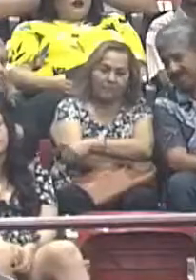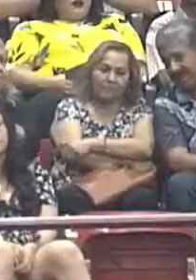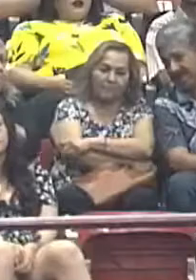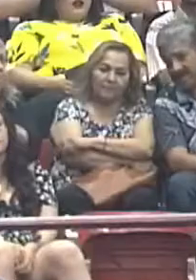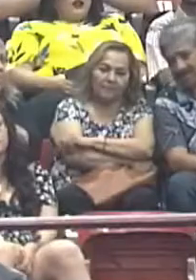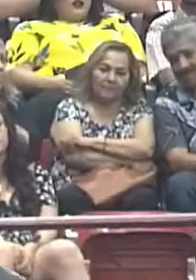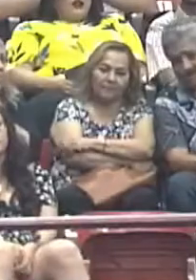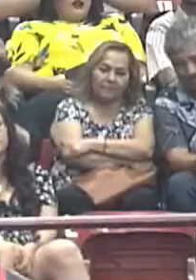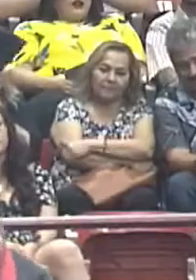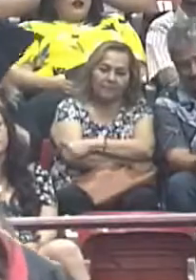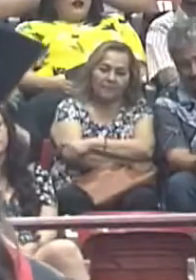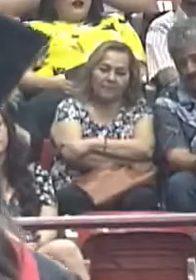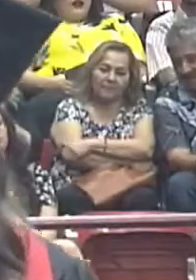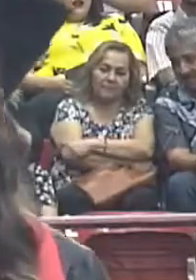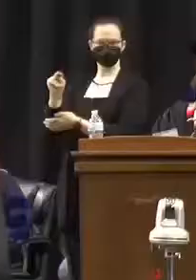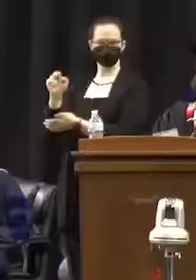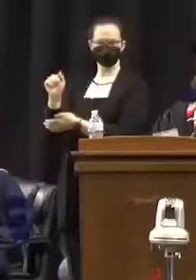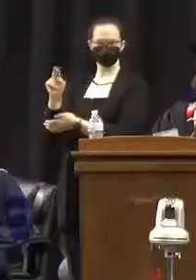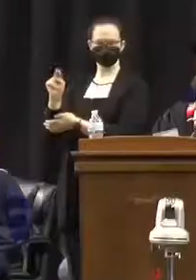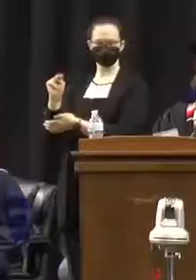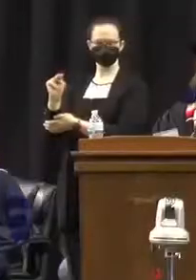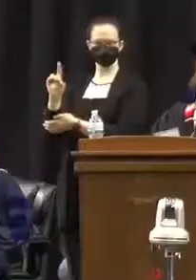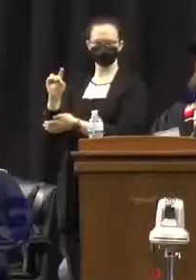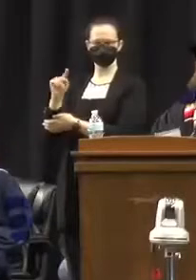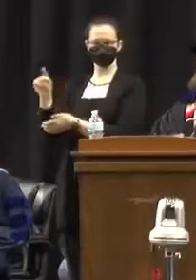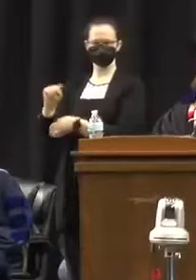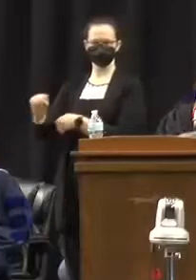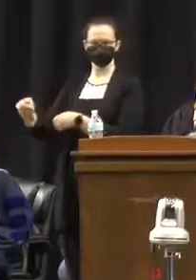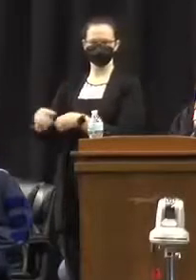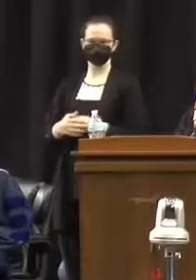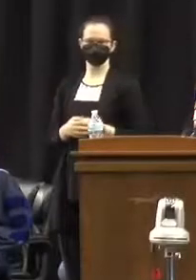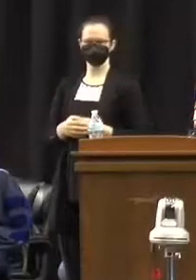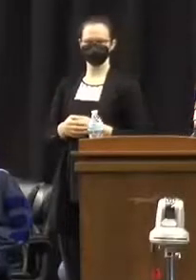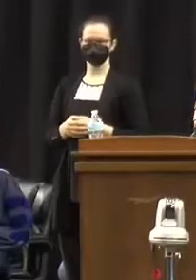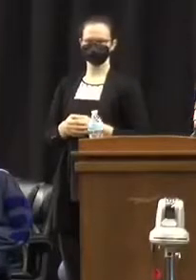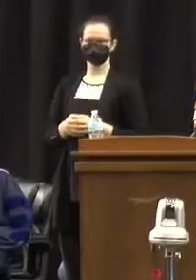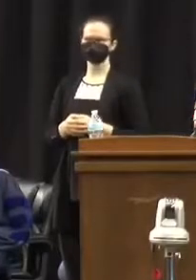Monique Esmeralda Hernandez.